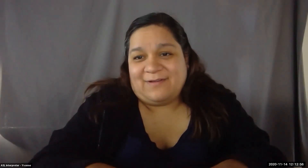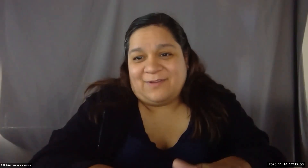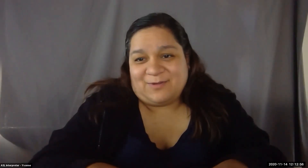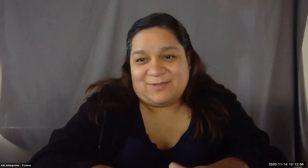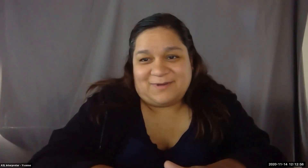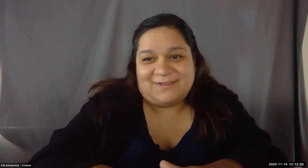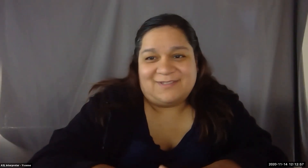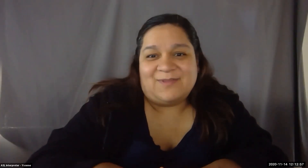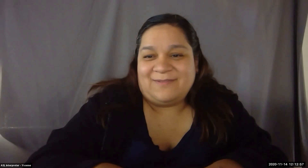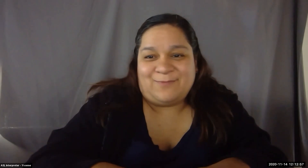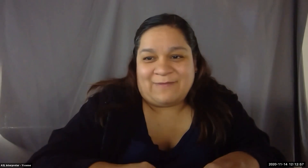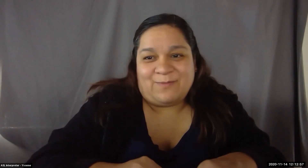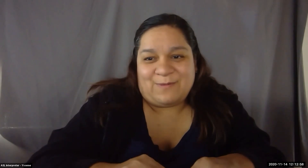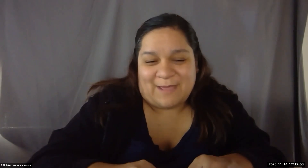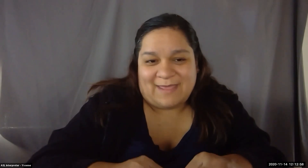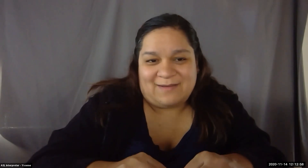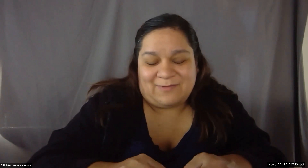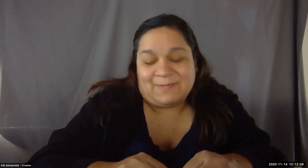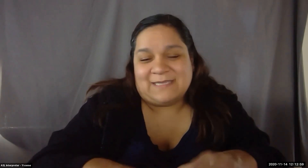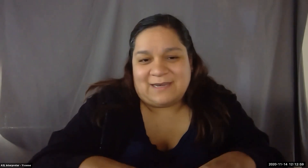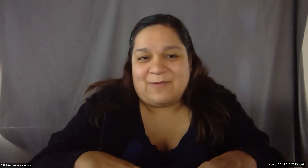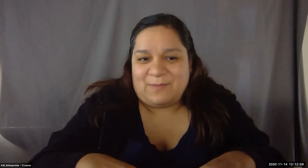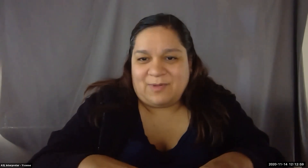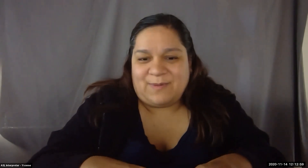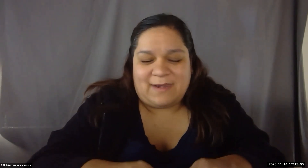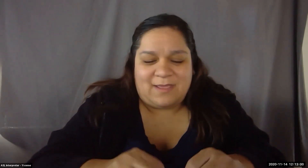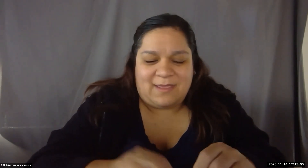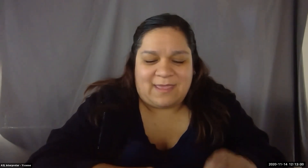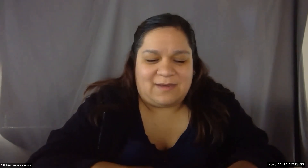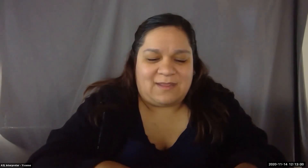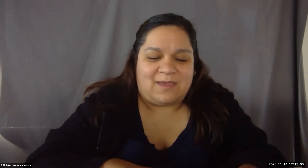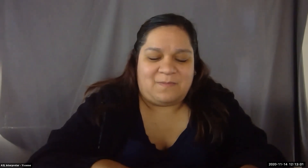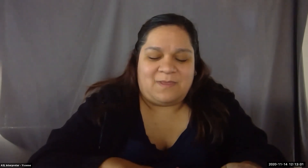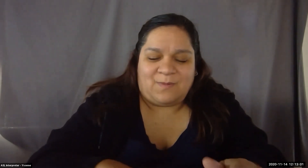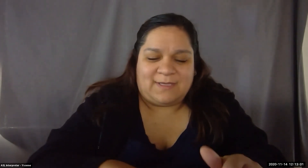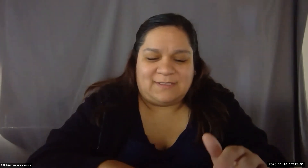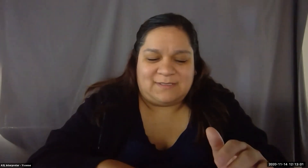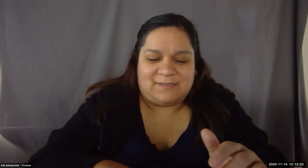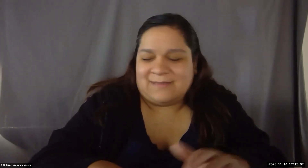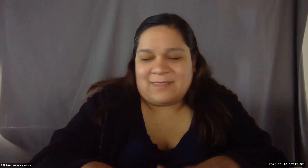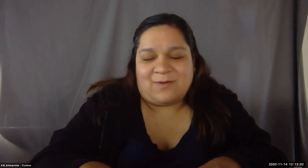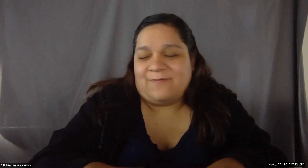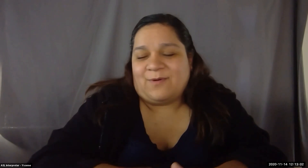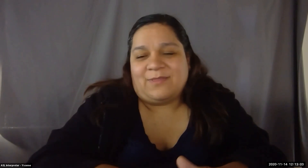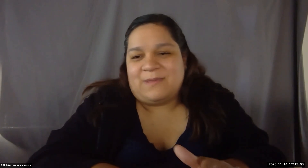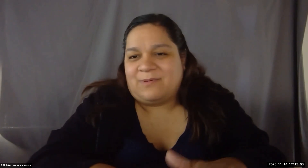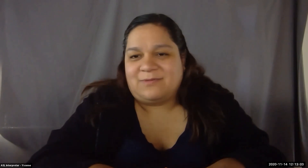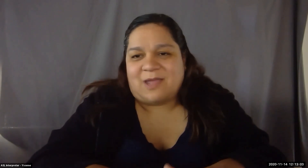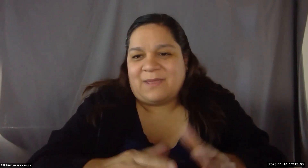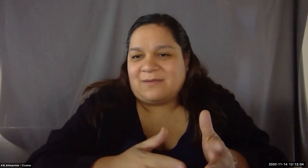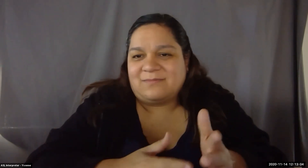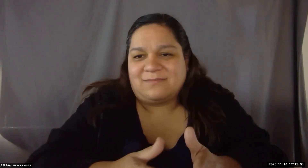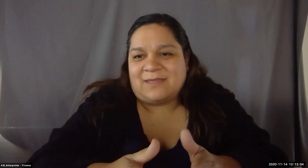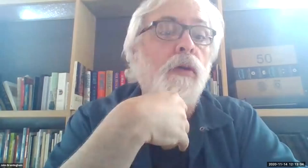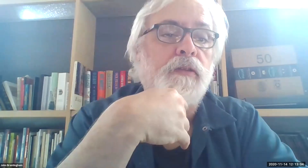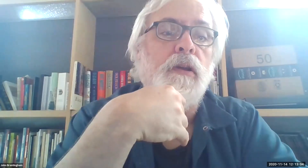hour of the grocery store. So whenever we went, it was my son and I, we both went. And it was like there were 4 other people